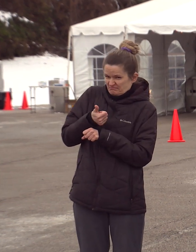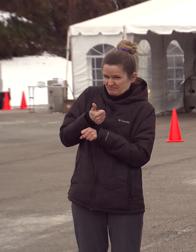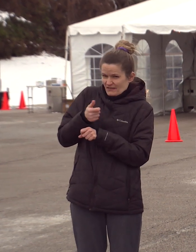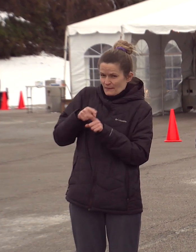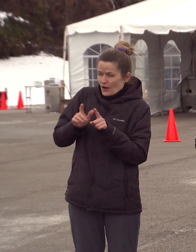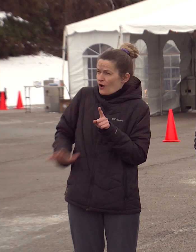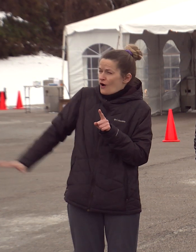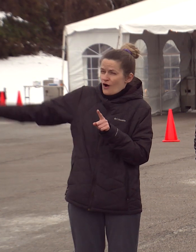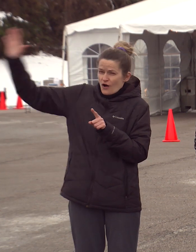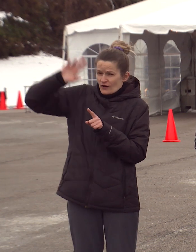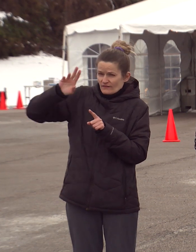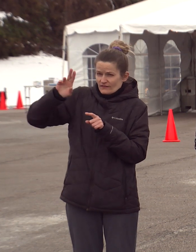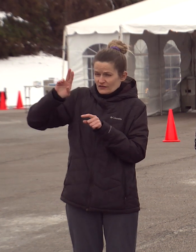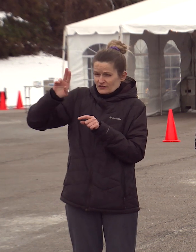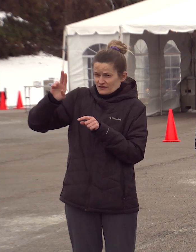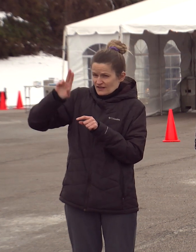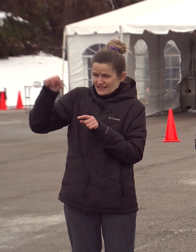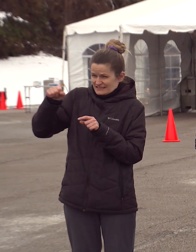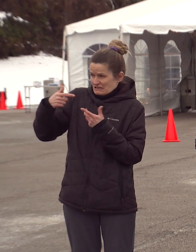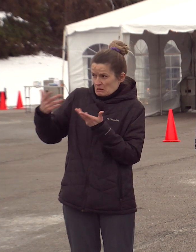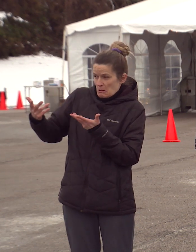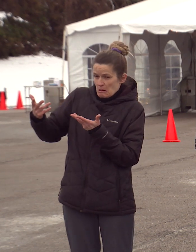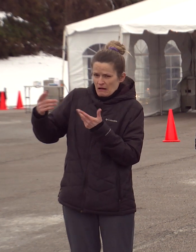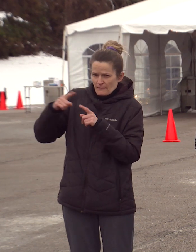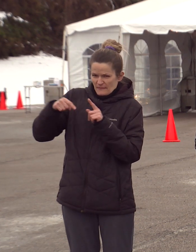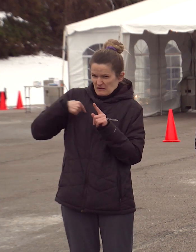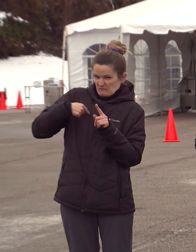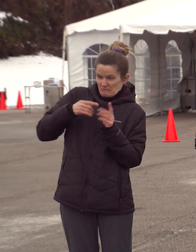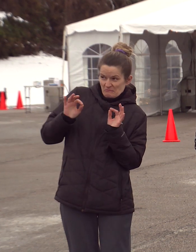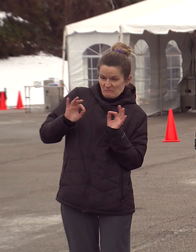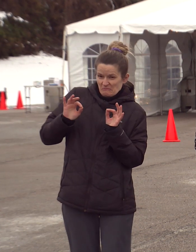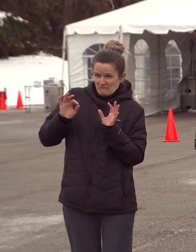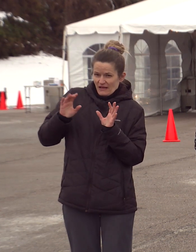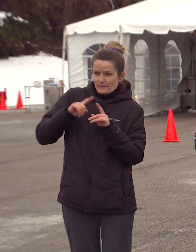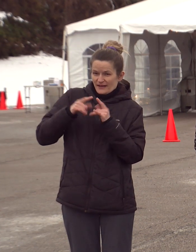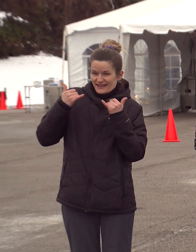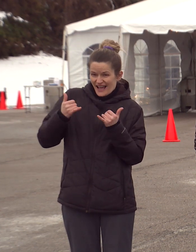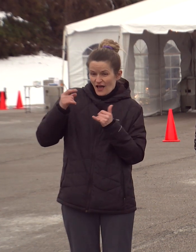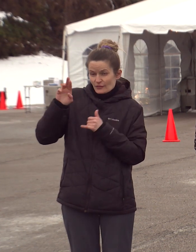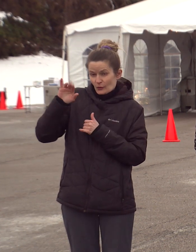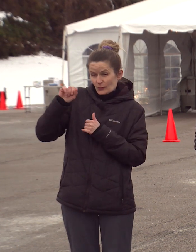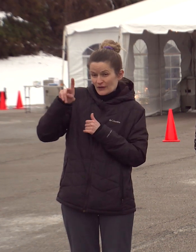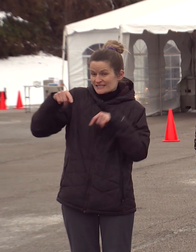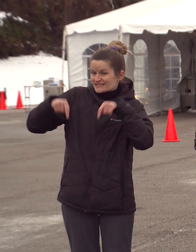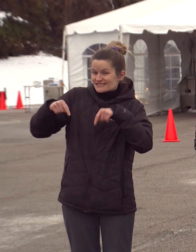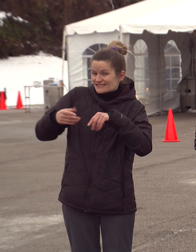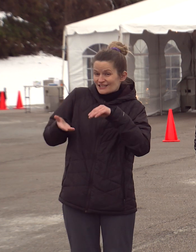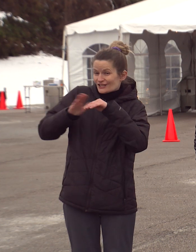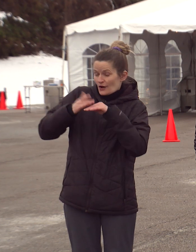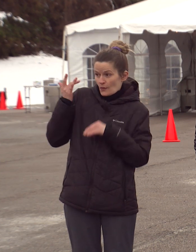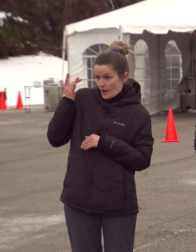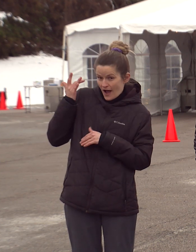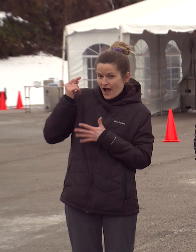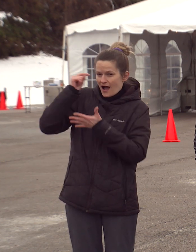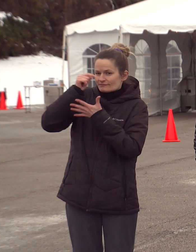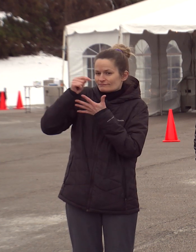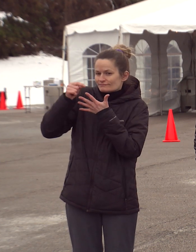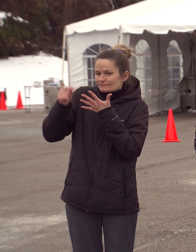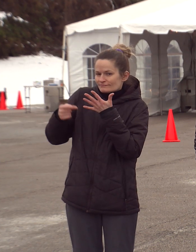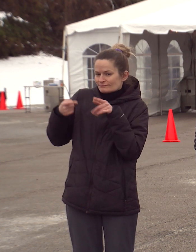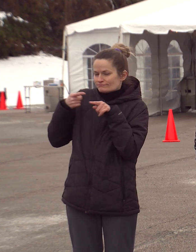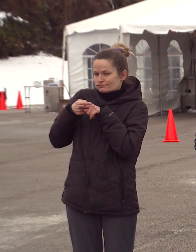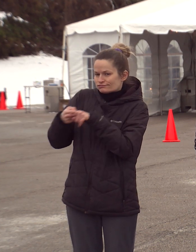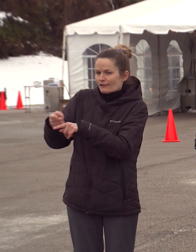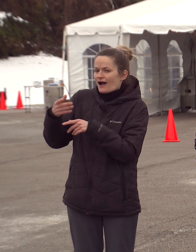think a lot of people, when we thought they might be at risk because of our high level of comorbidities, because of how densely populated we were,